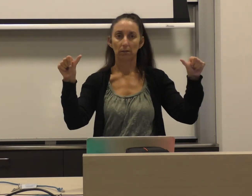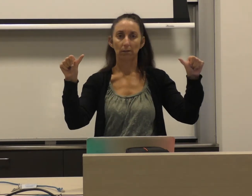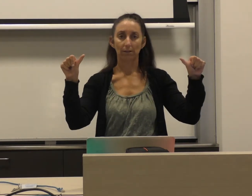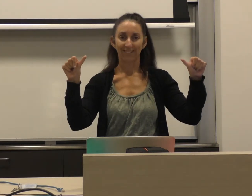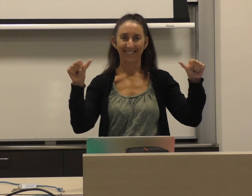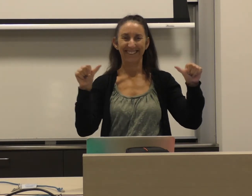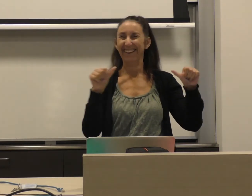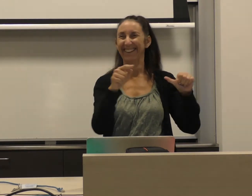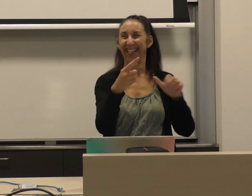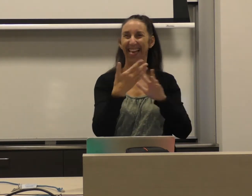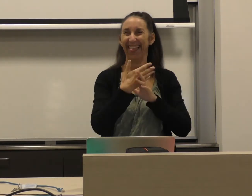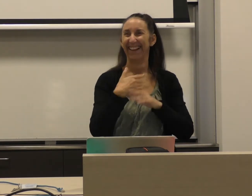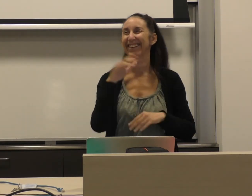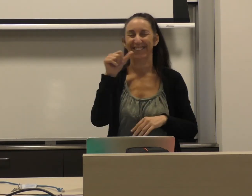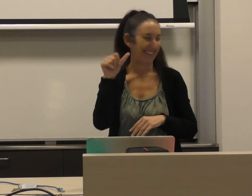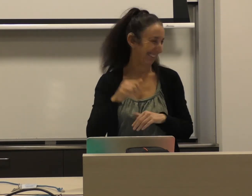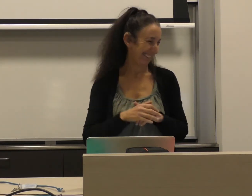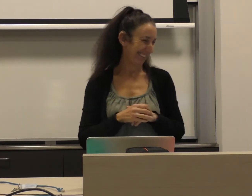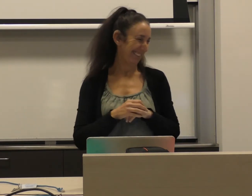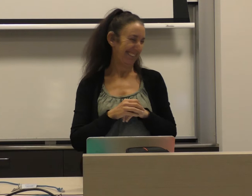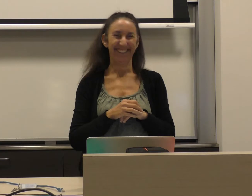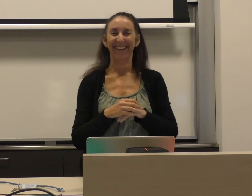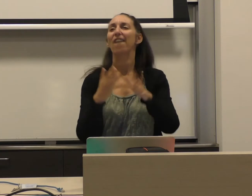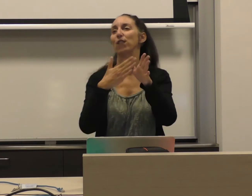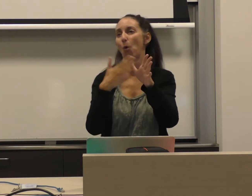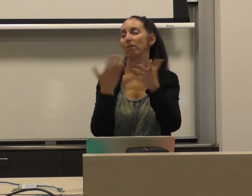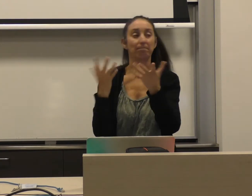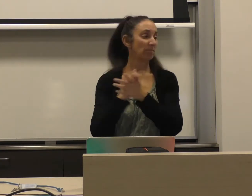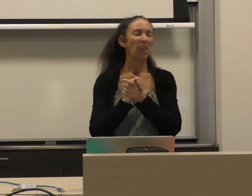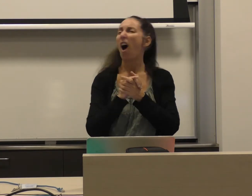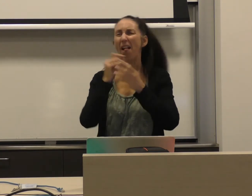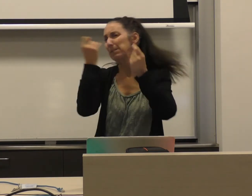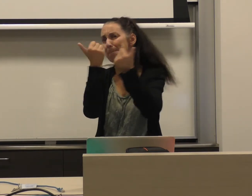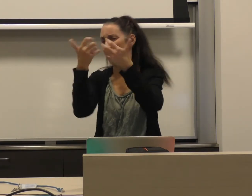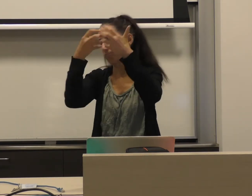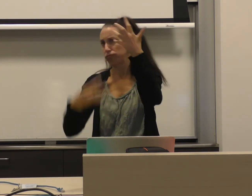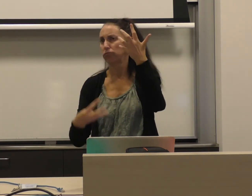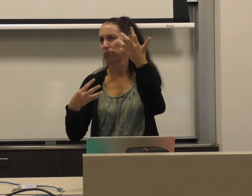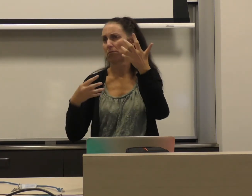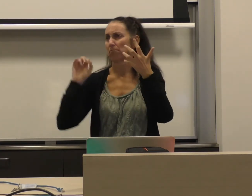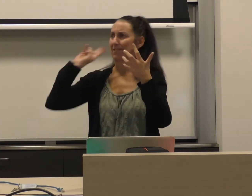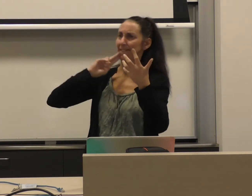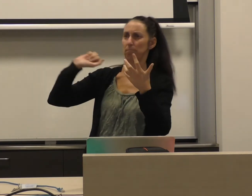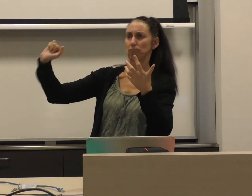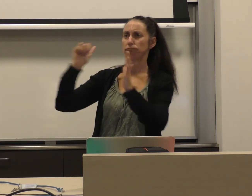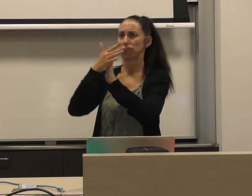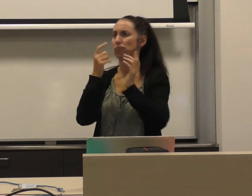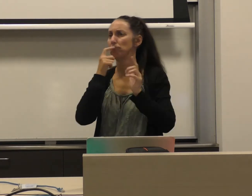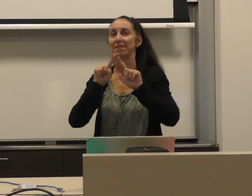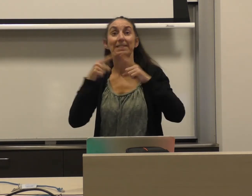Oh, that one. That sign. Sorry, Trish. So there are a number of other examples